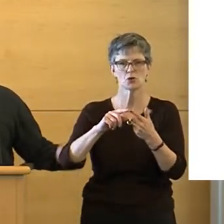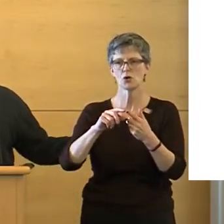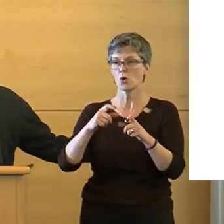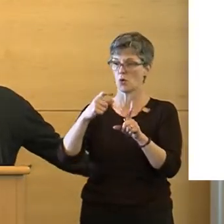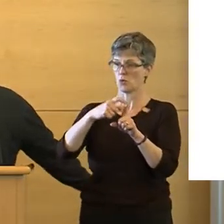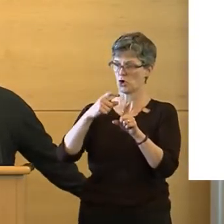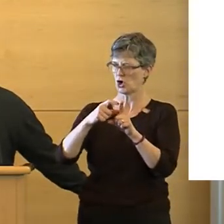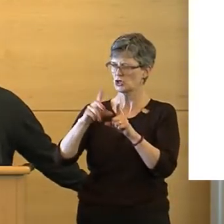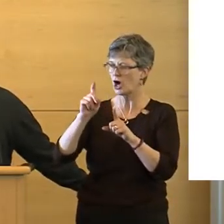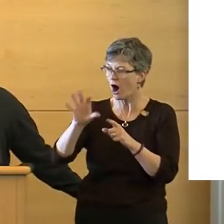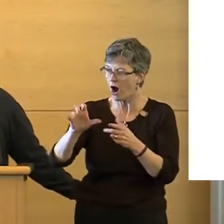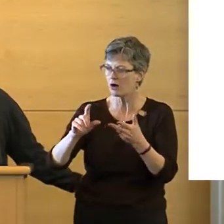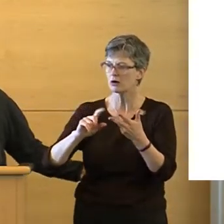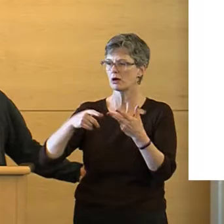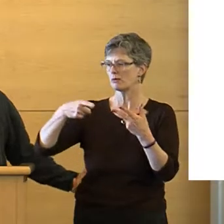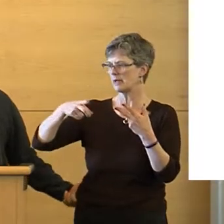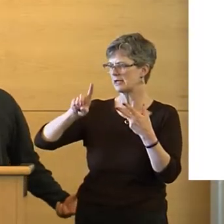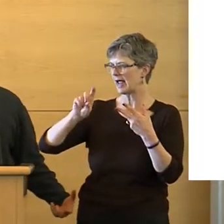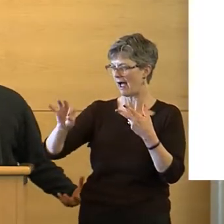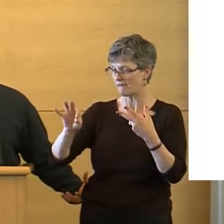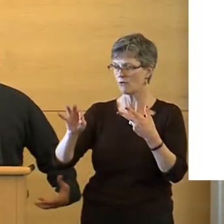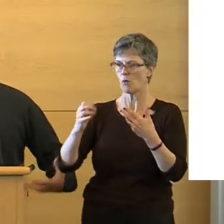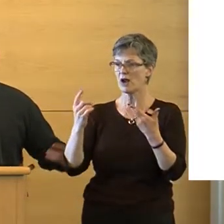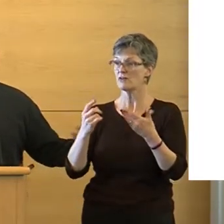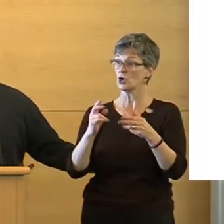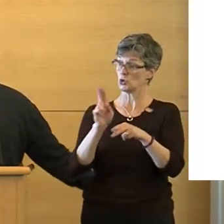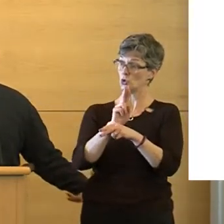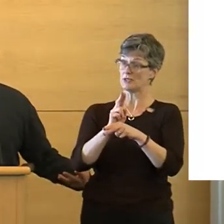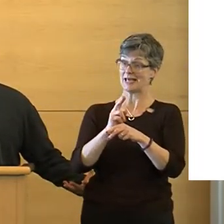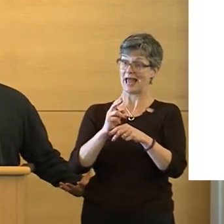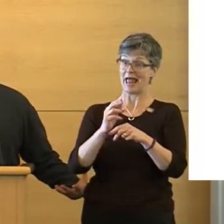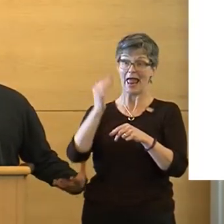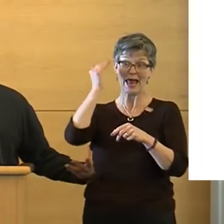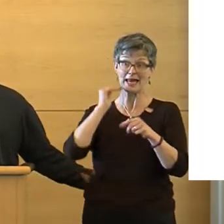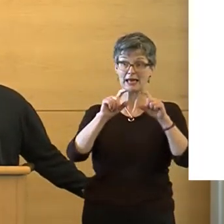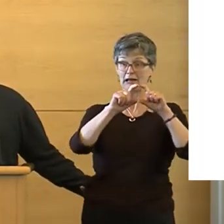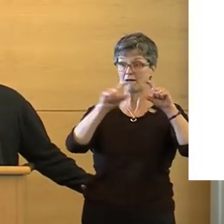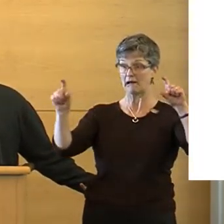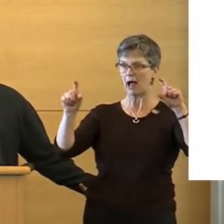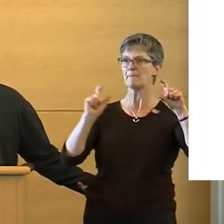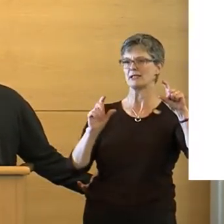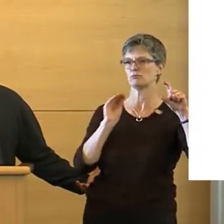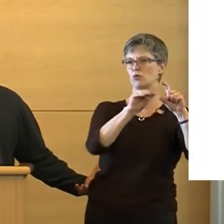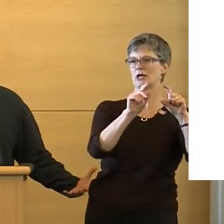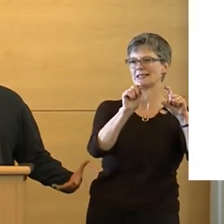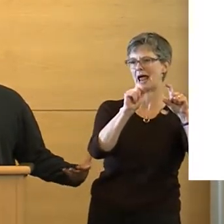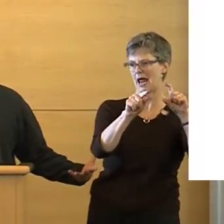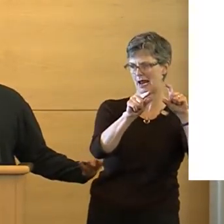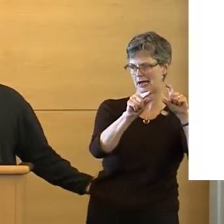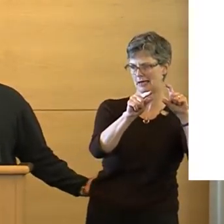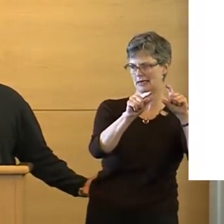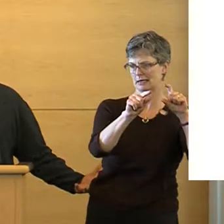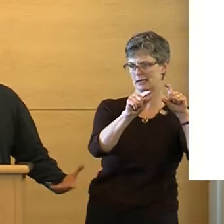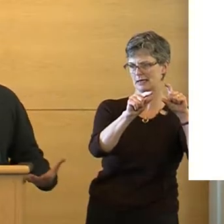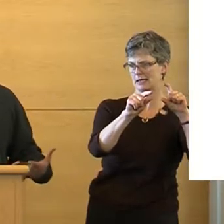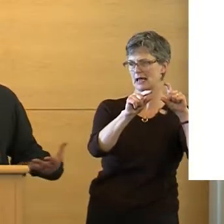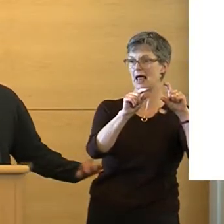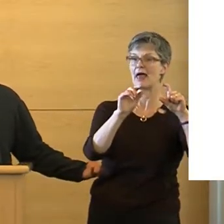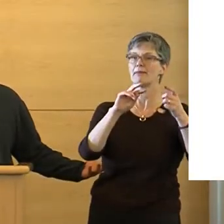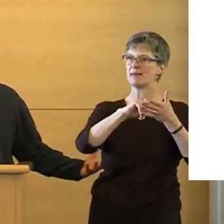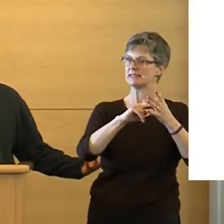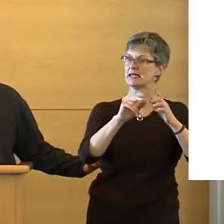So what I'm getting at is that when you have a heading, whether that this is in a